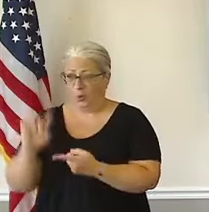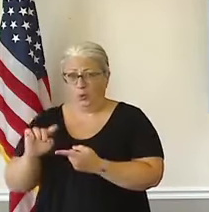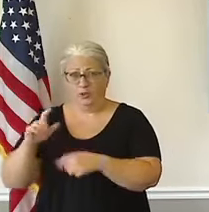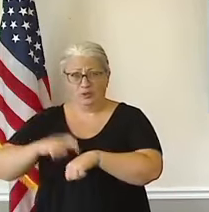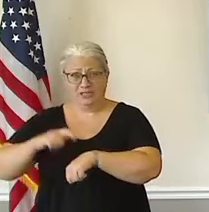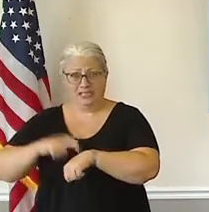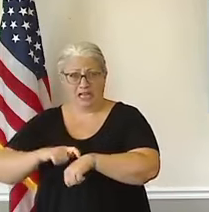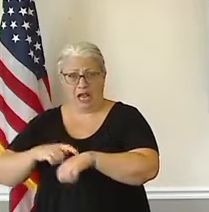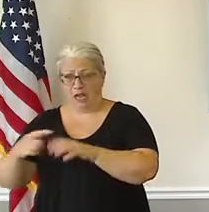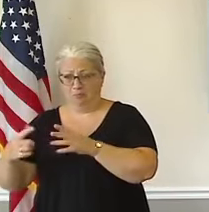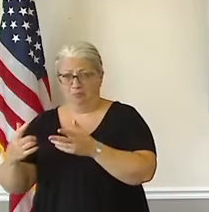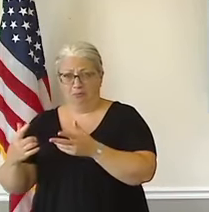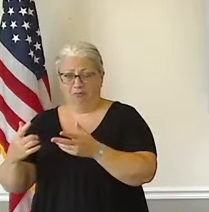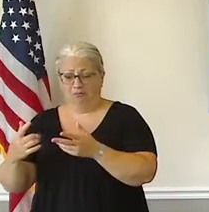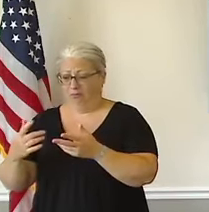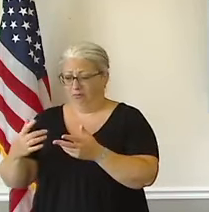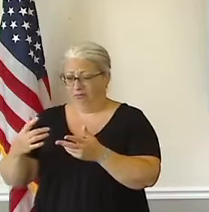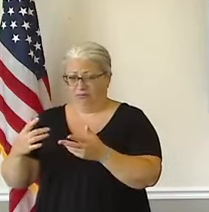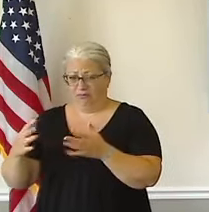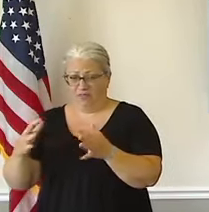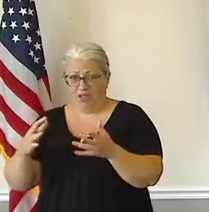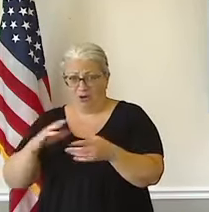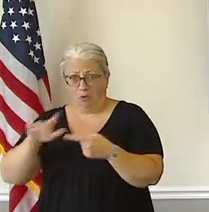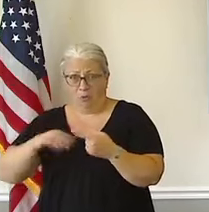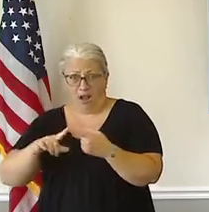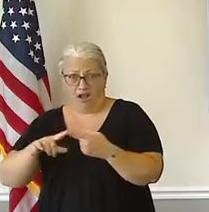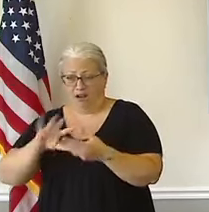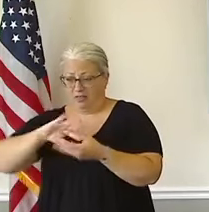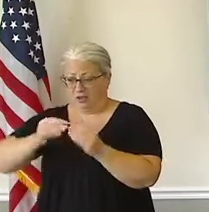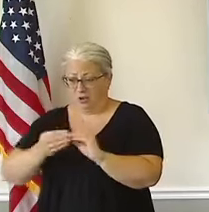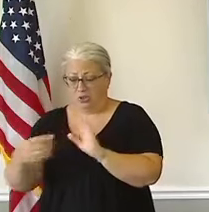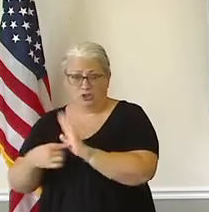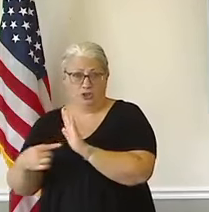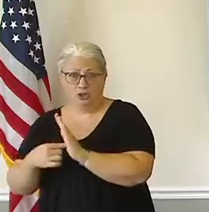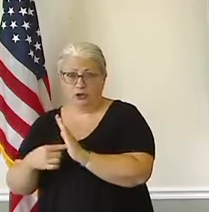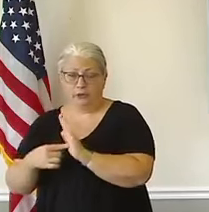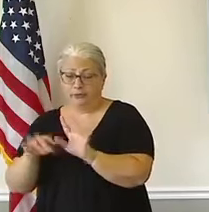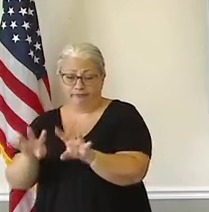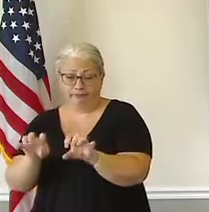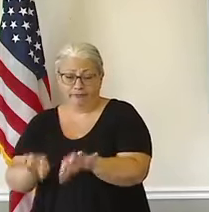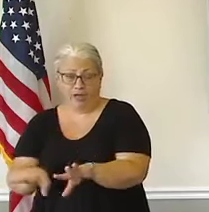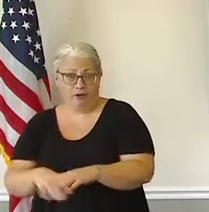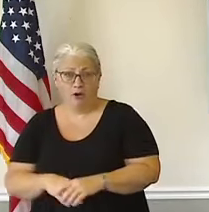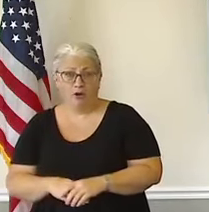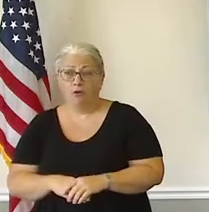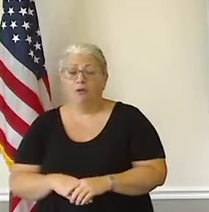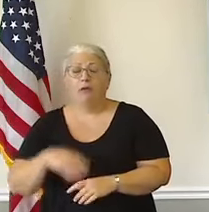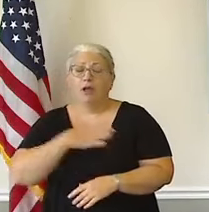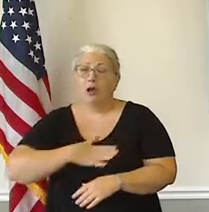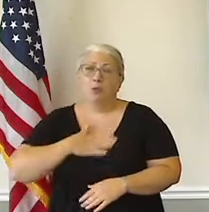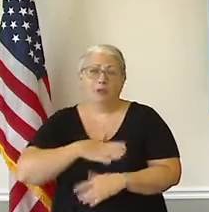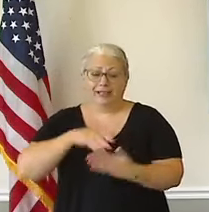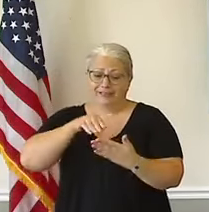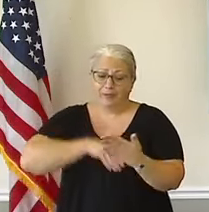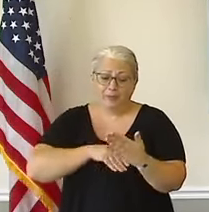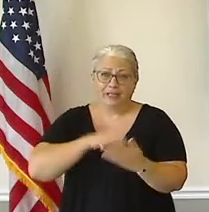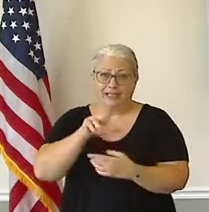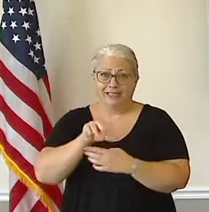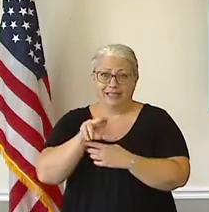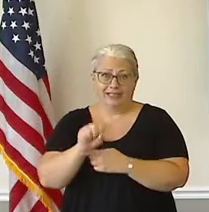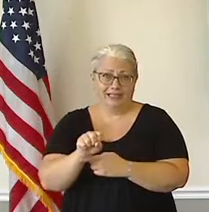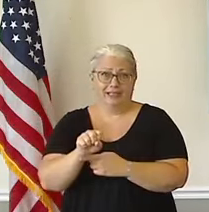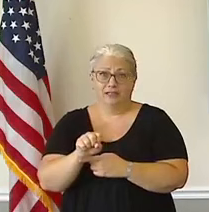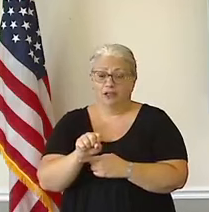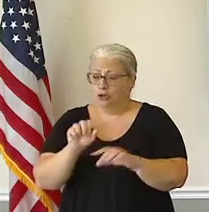we're asking you to please participate in the census. You can find census information online. You can complete the census